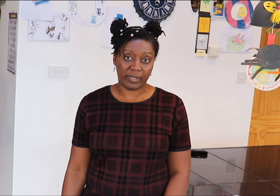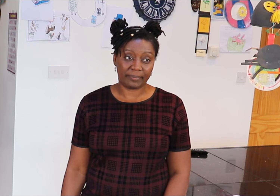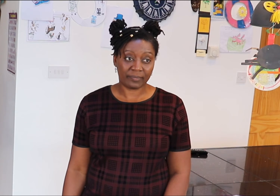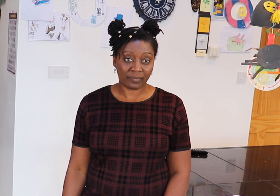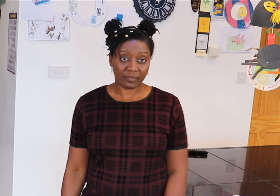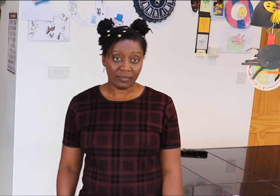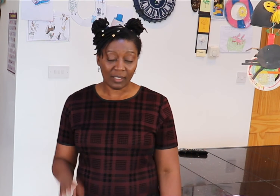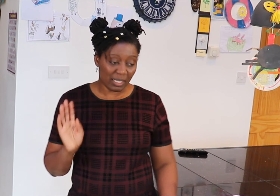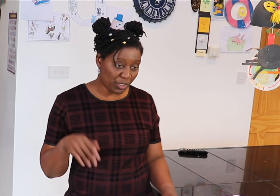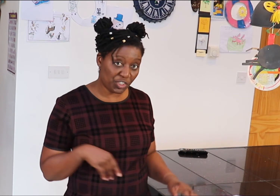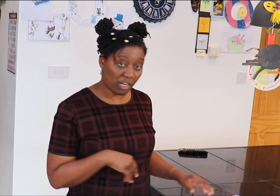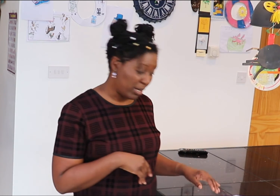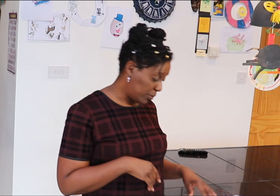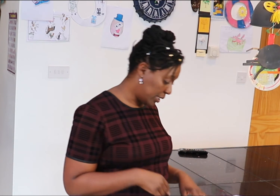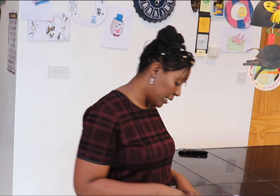being. Let me just check my notes again.